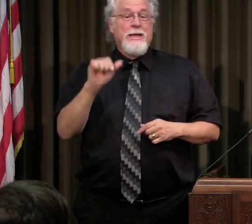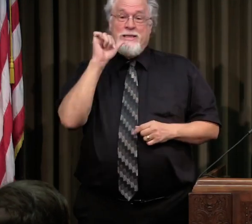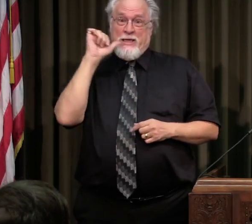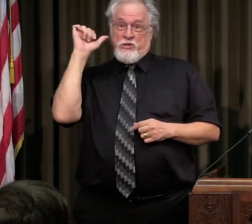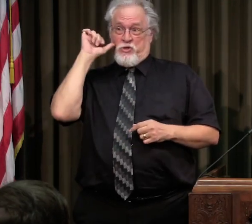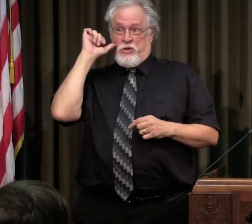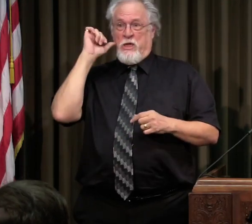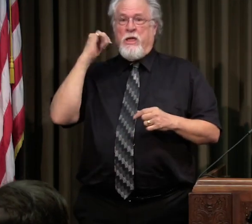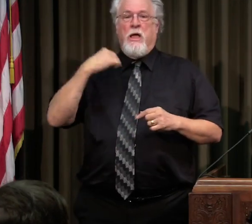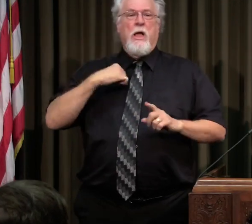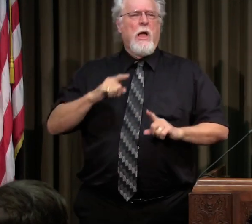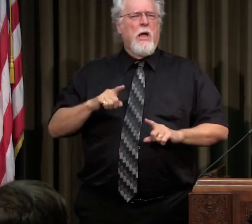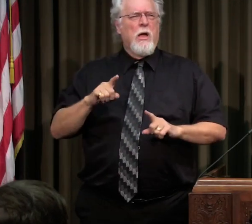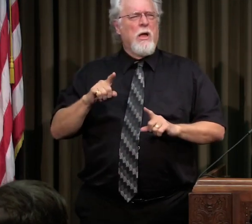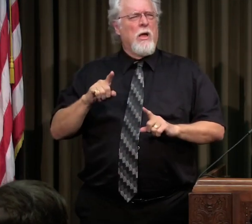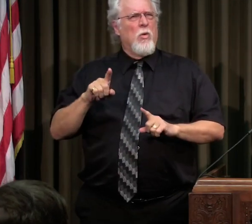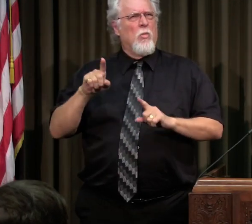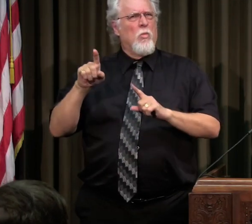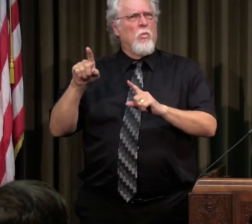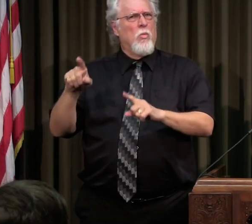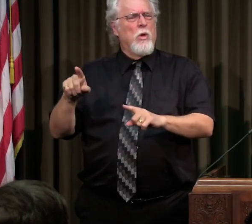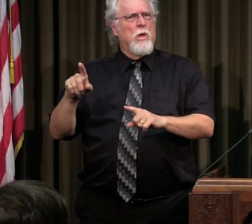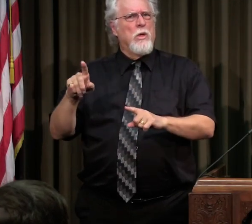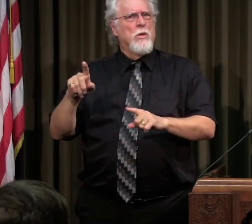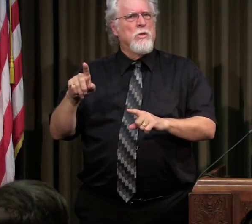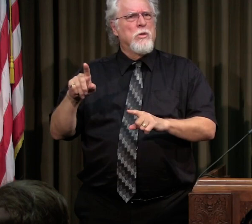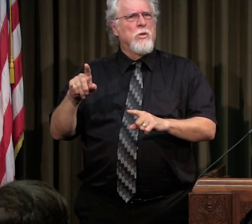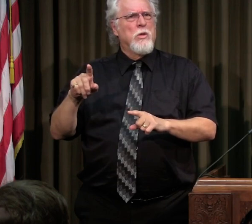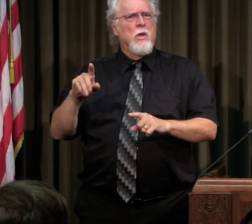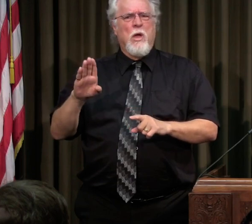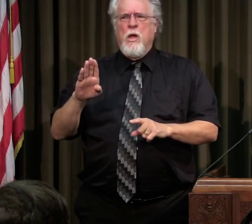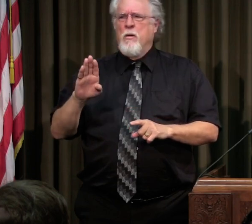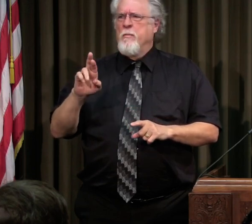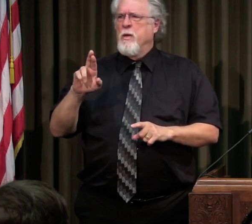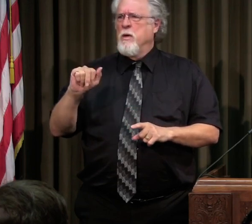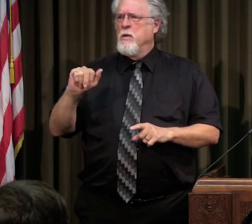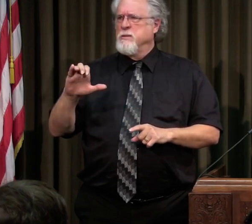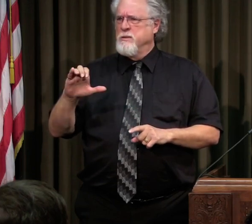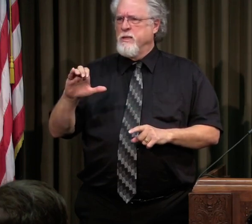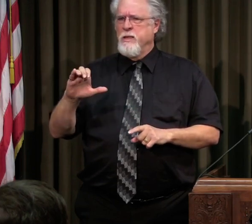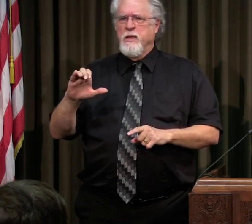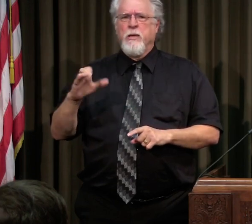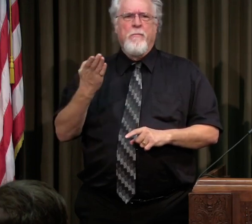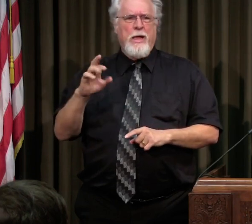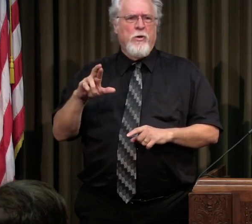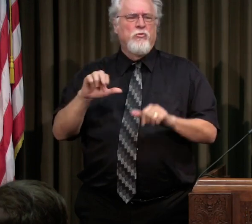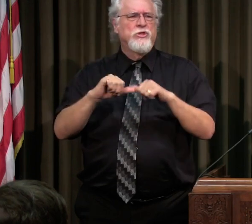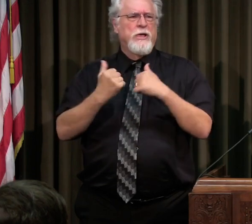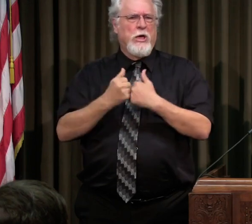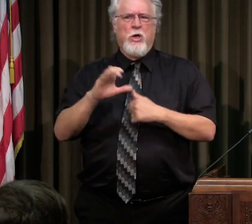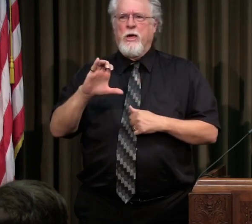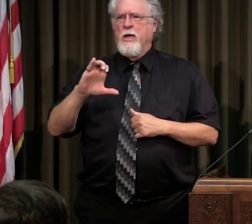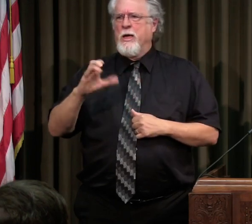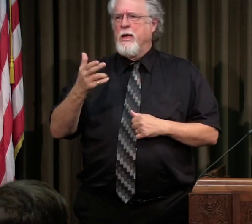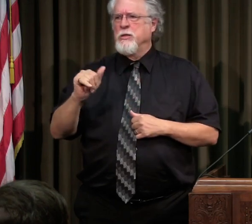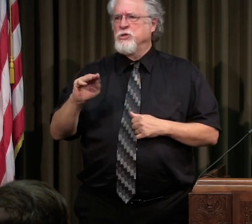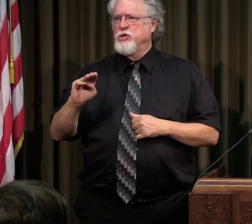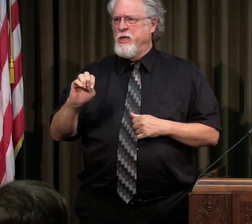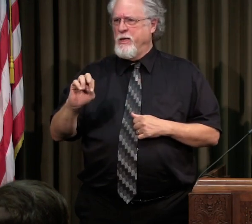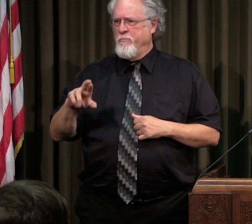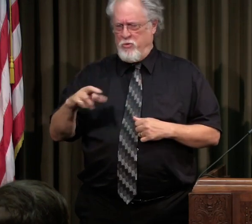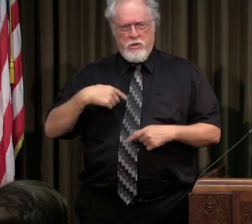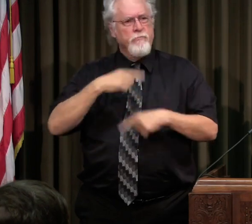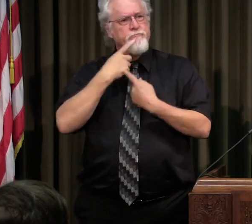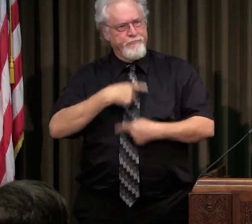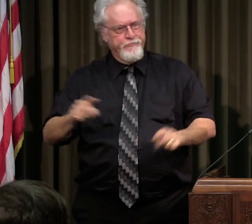yesterday. I was at I think it was a BRAC-sponsored economic development luncheon, and I addressed this